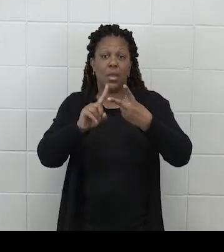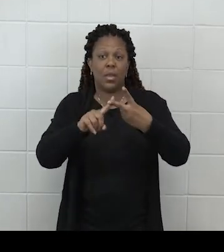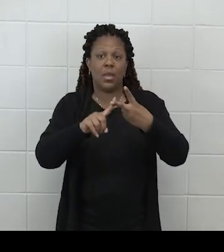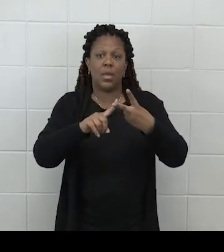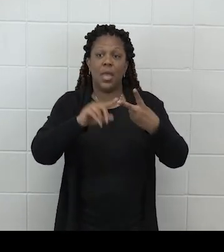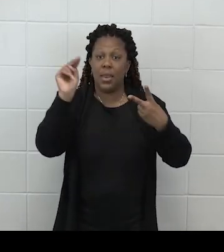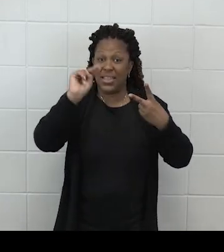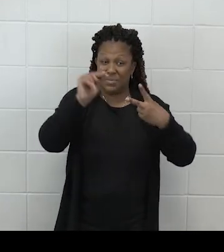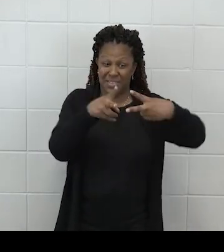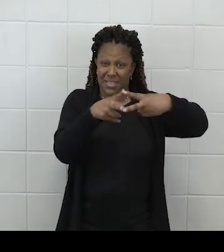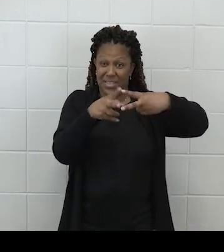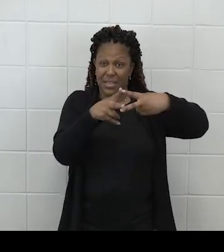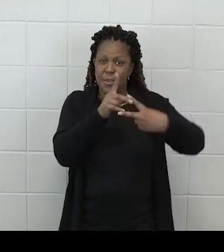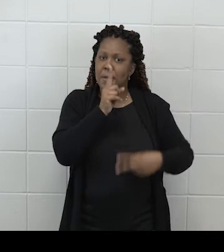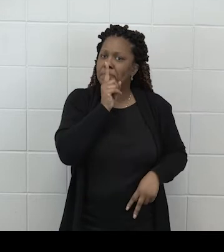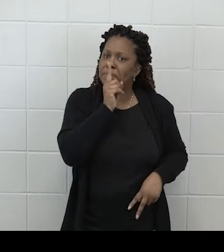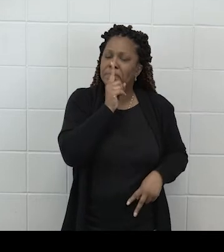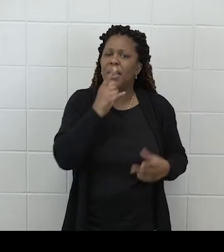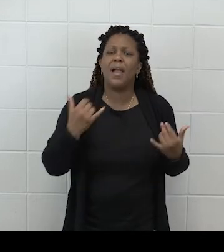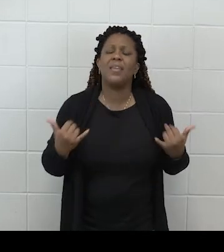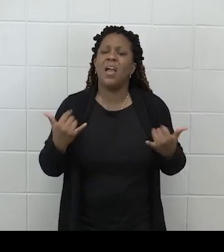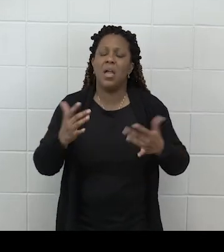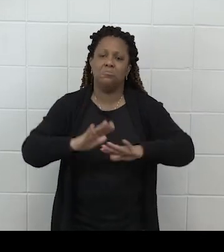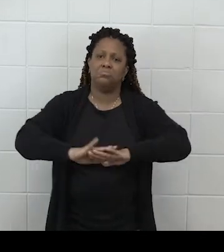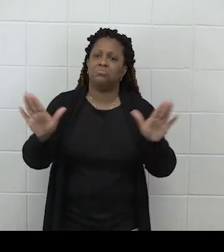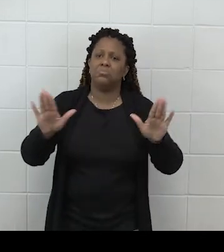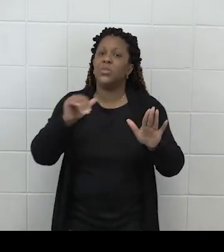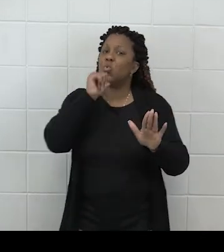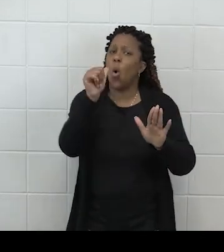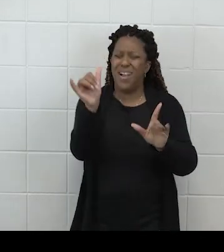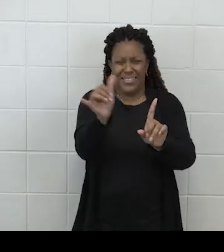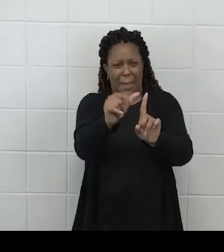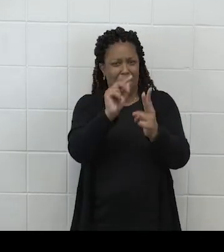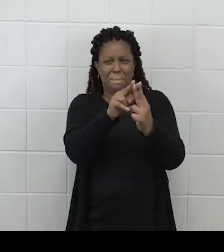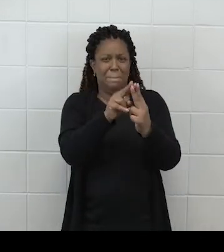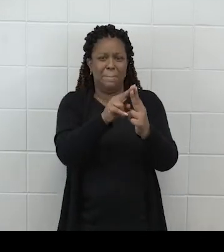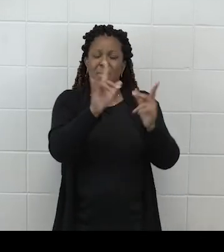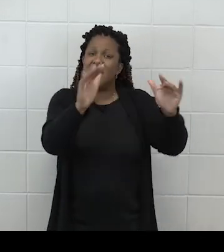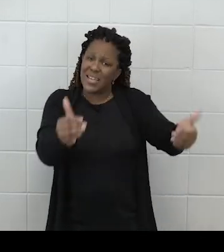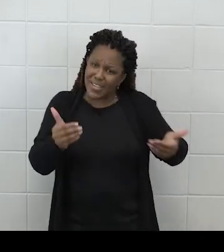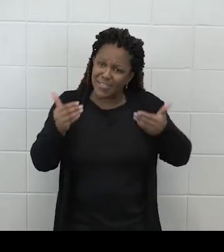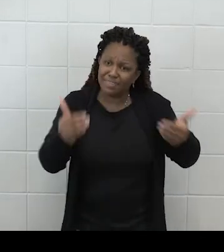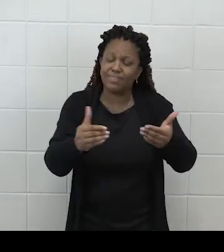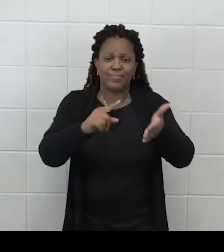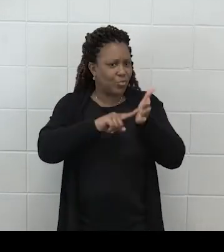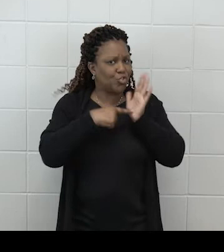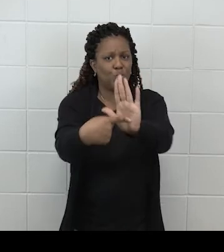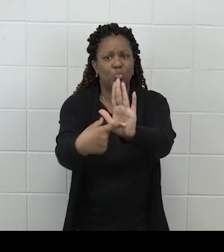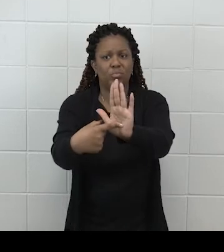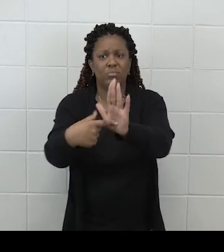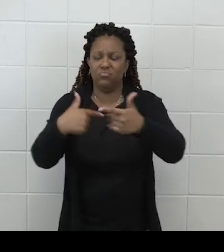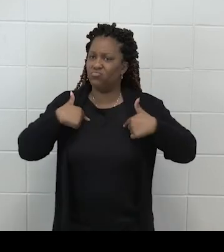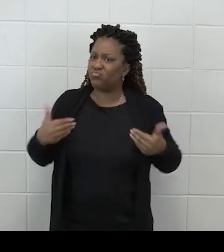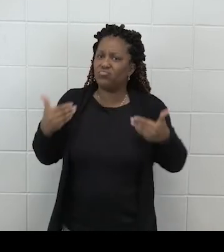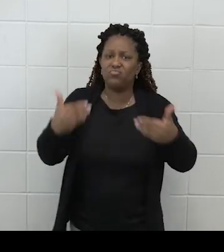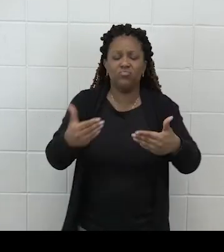act. Today is the appropriate time to step out of hiding and let others know who you are